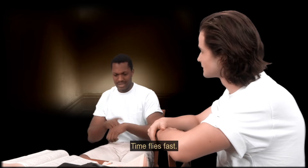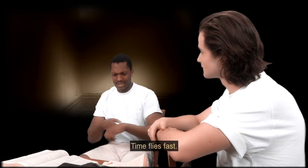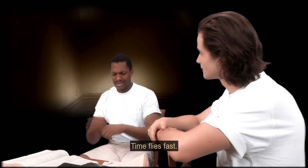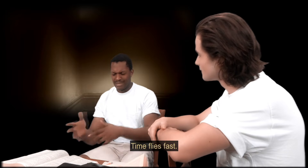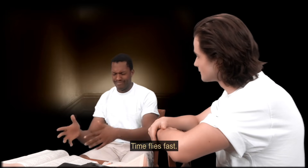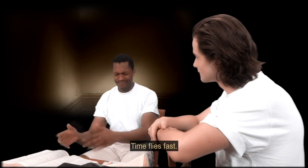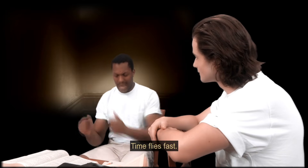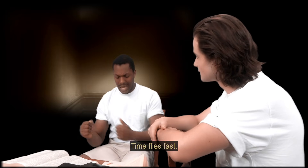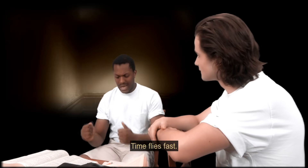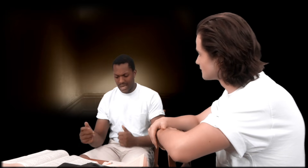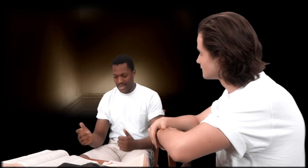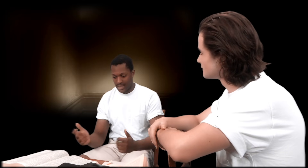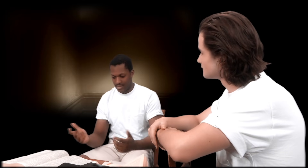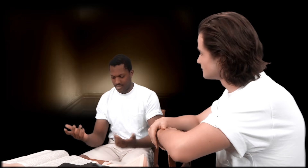Time flies by.